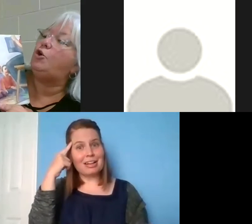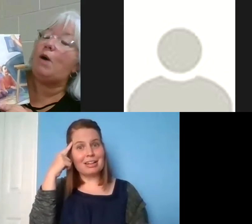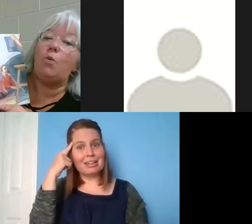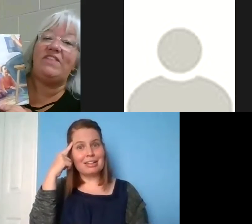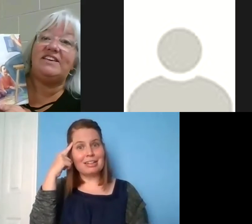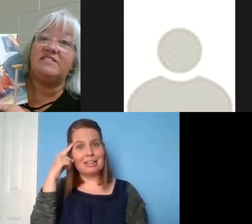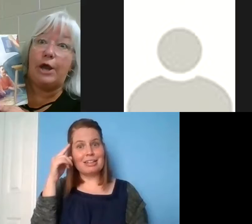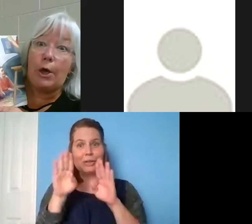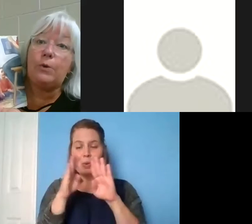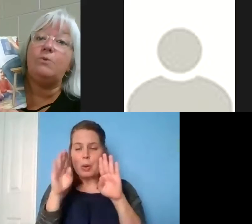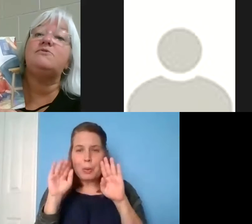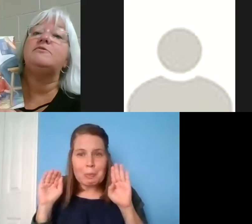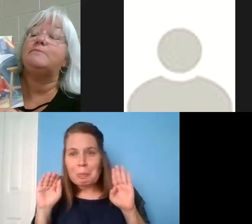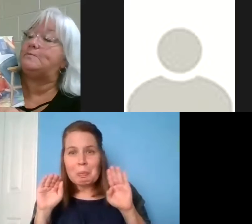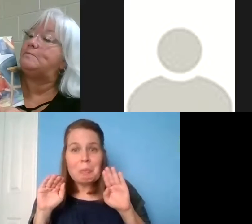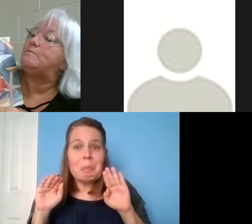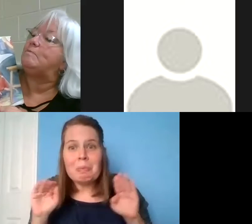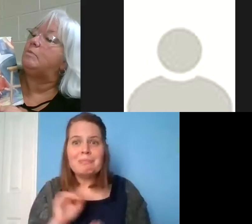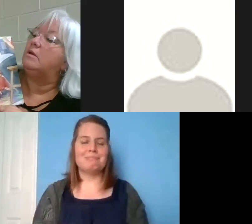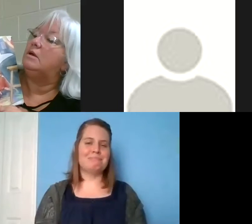the room with his nose.